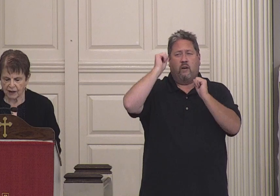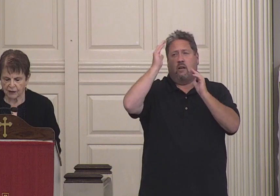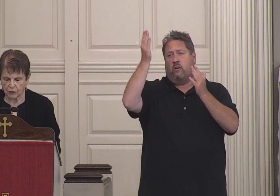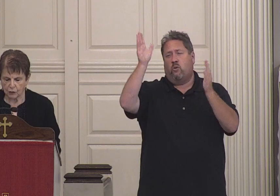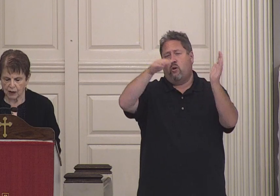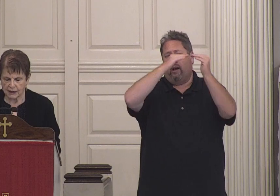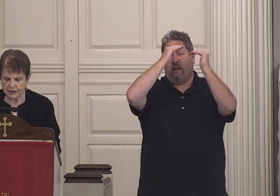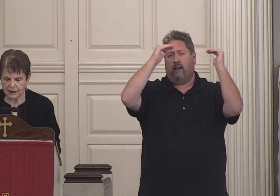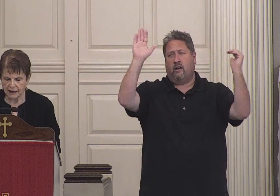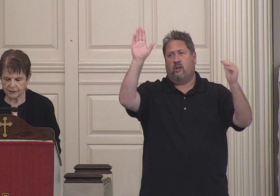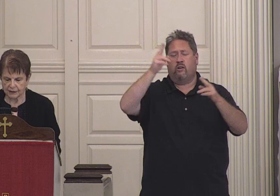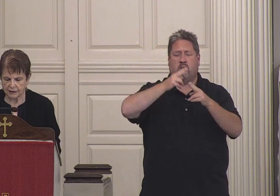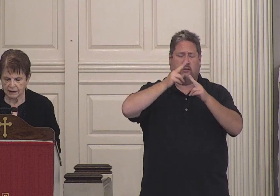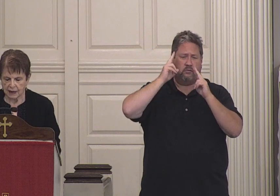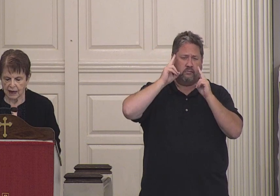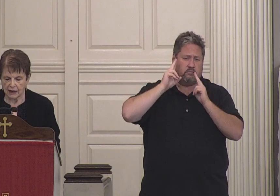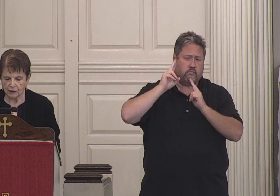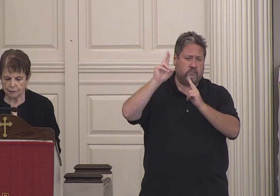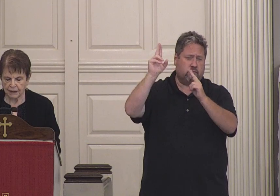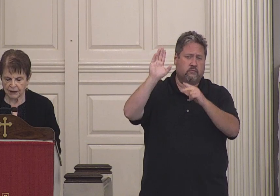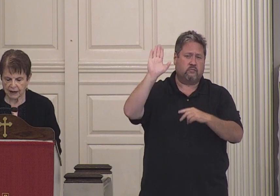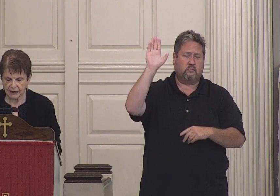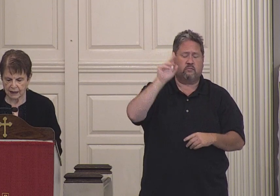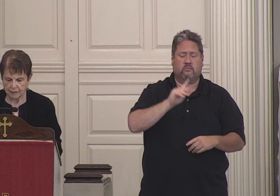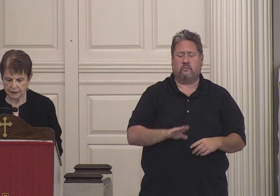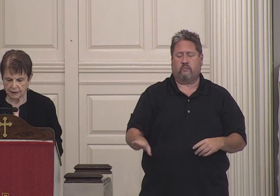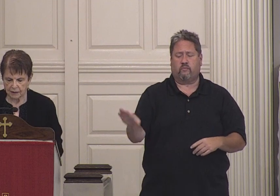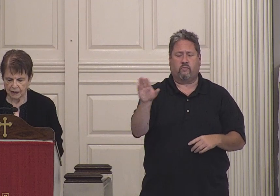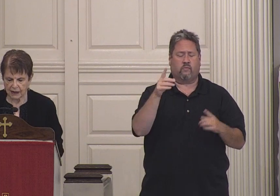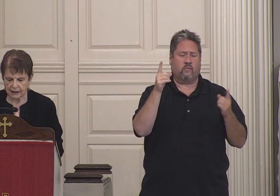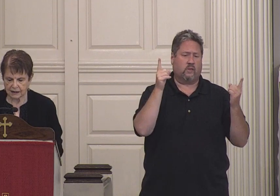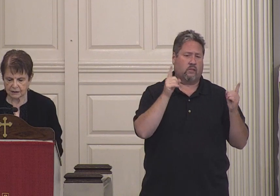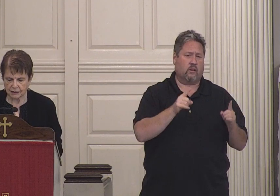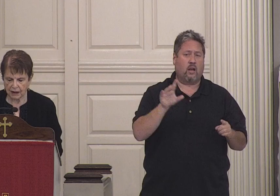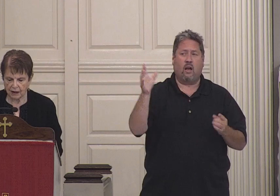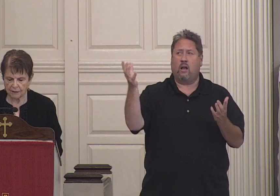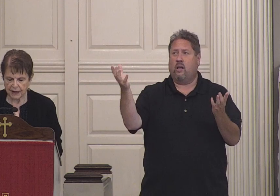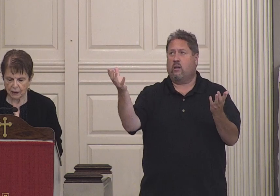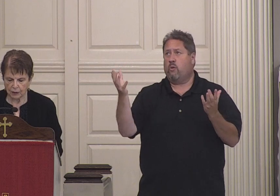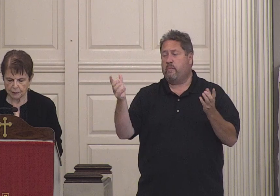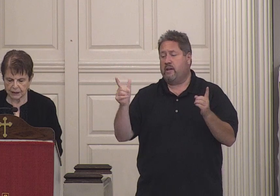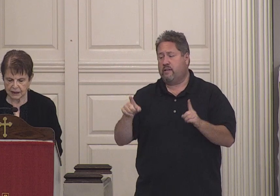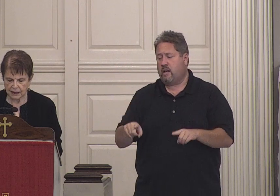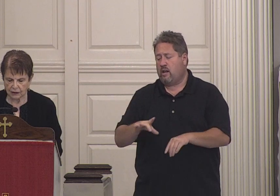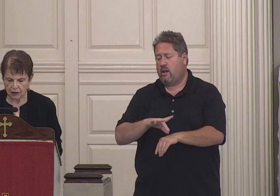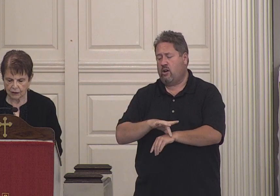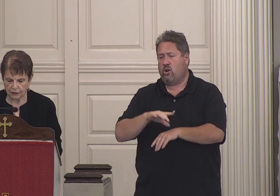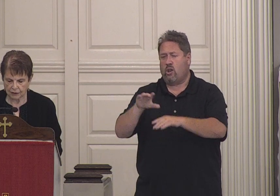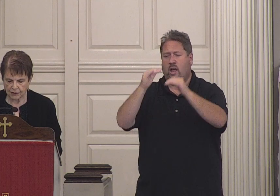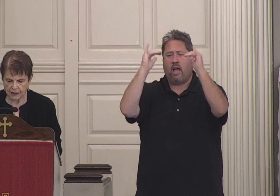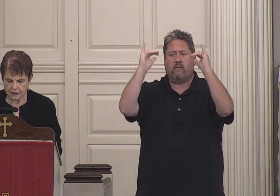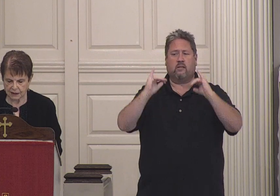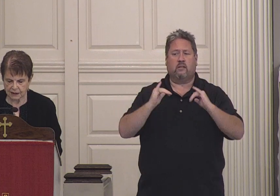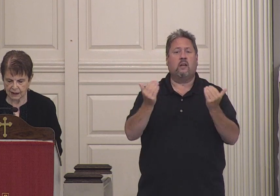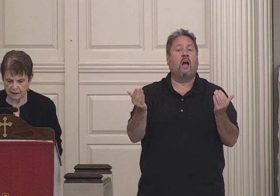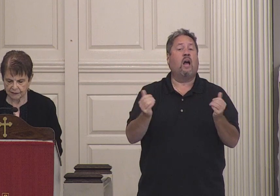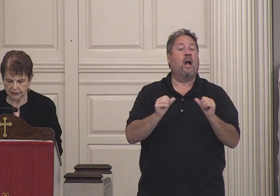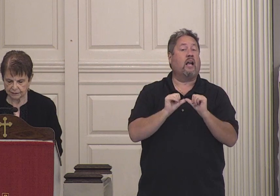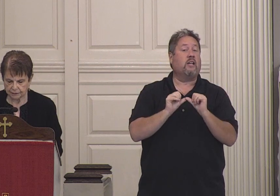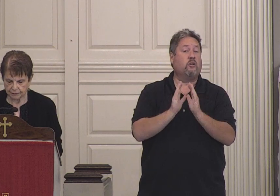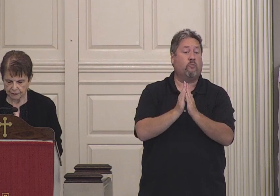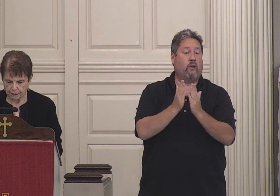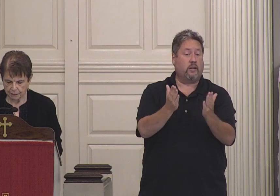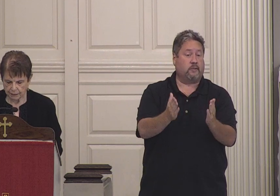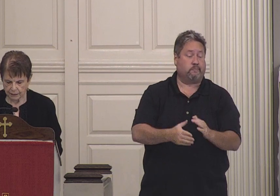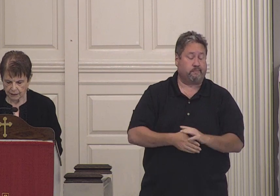Our Father, who art in heaven, hallowed be thy name. Thy kingdom come, thy will be done, on earth as it is in heaven.